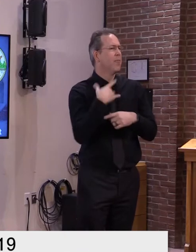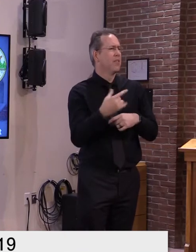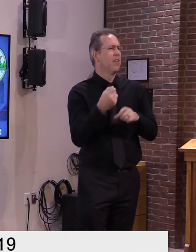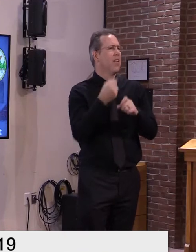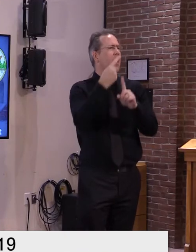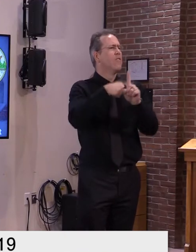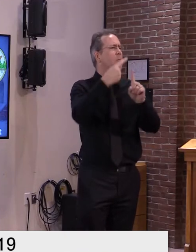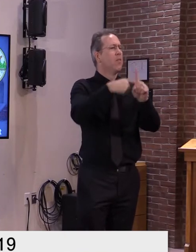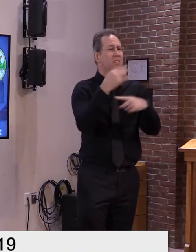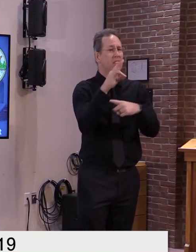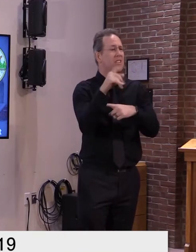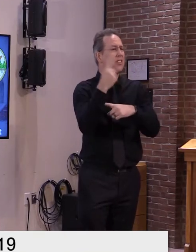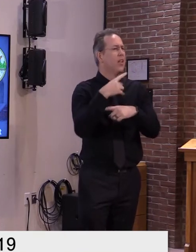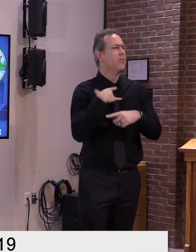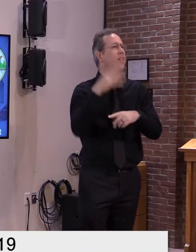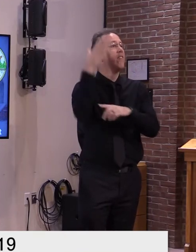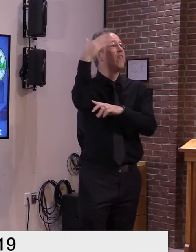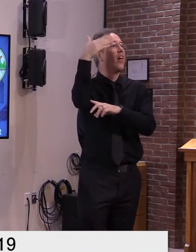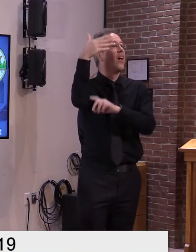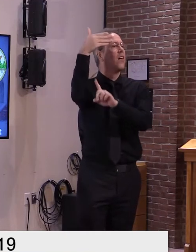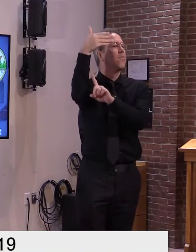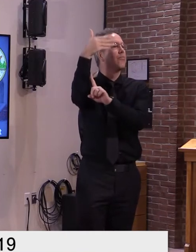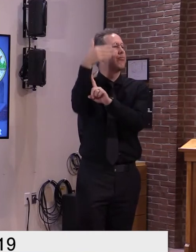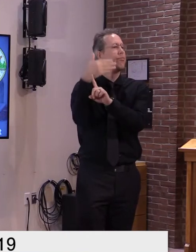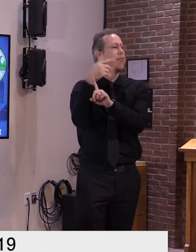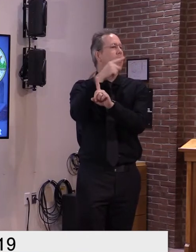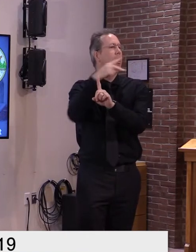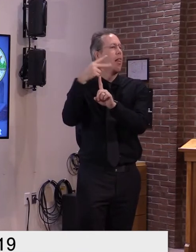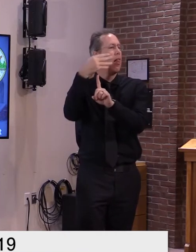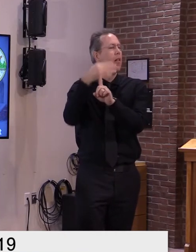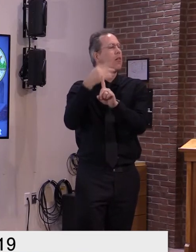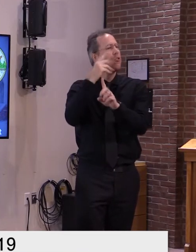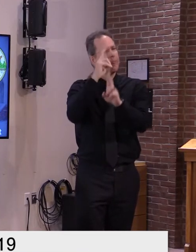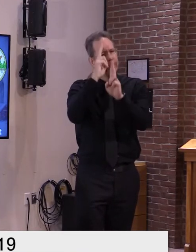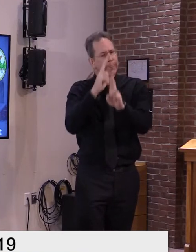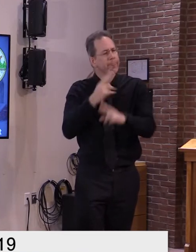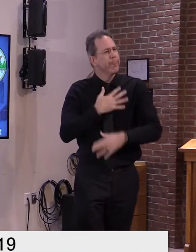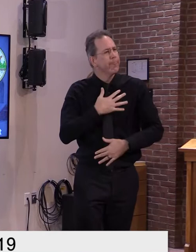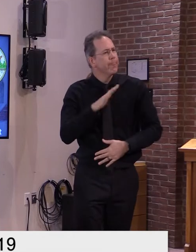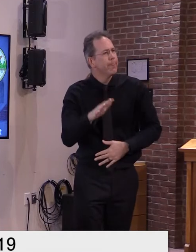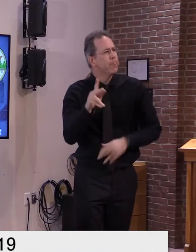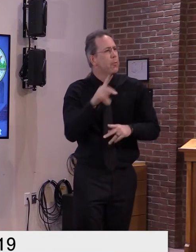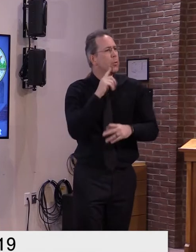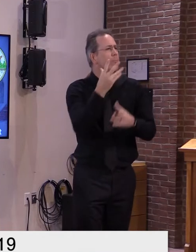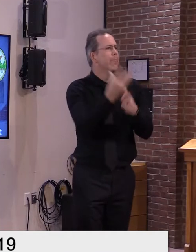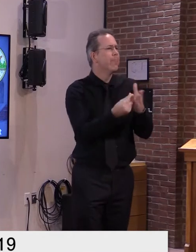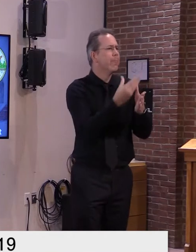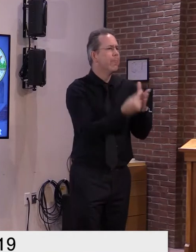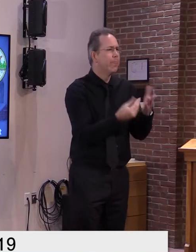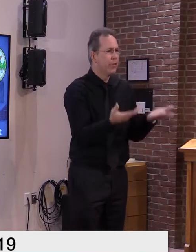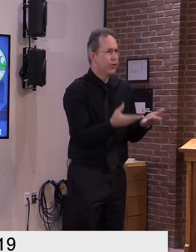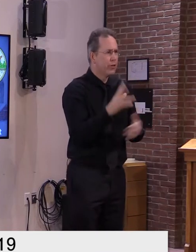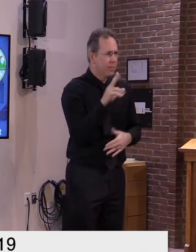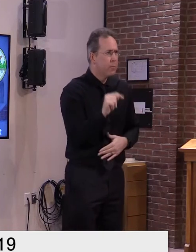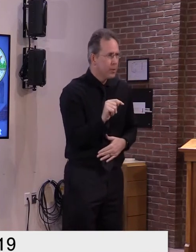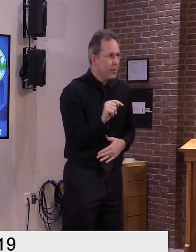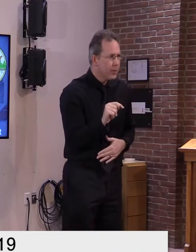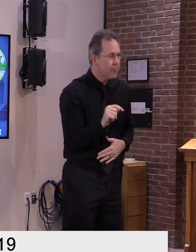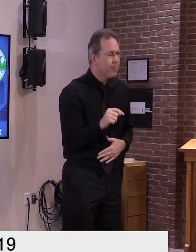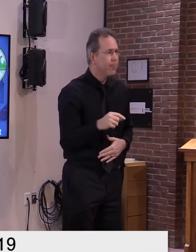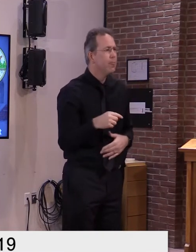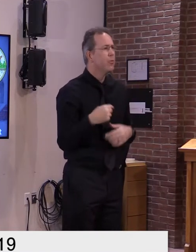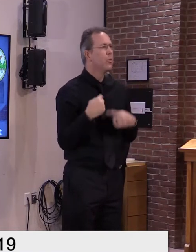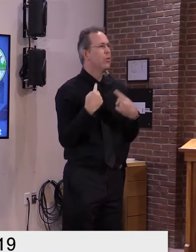107 Vermonters we've lost to COVID. For months, we were fortunate here in Vermont, not seeing our number